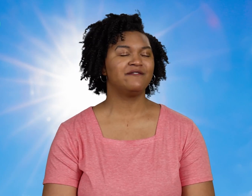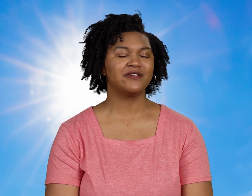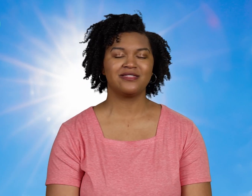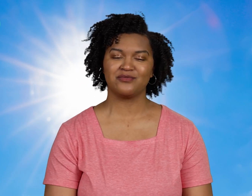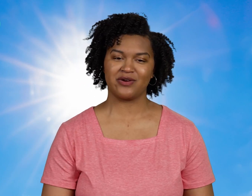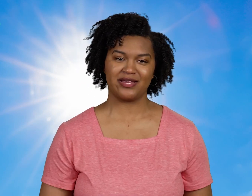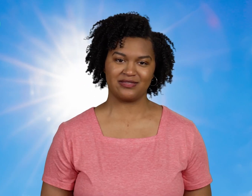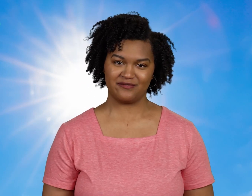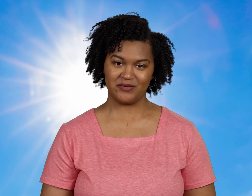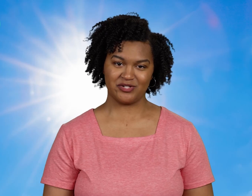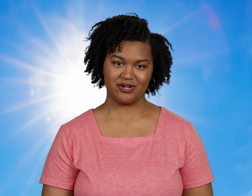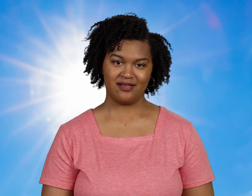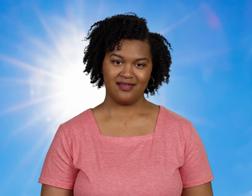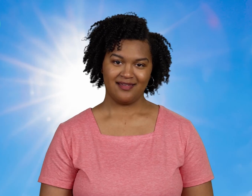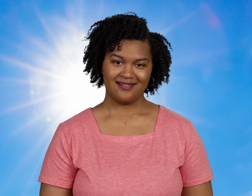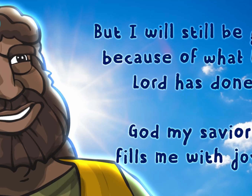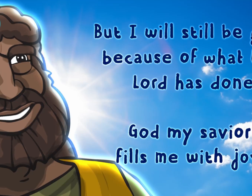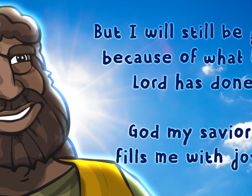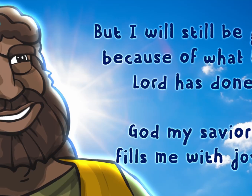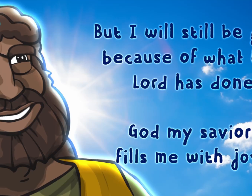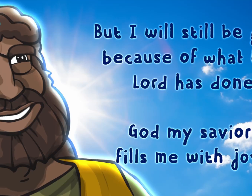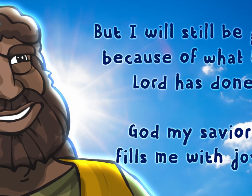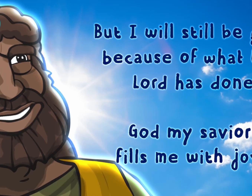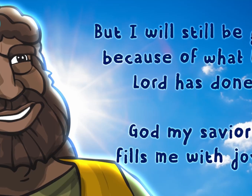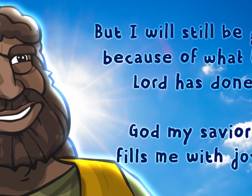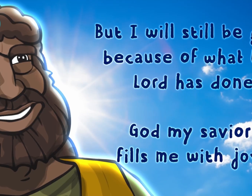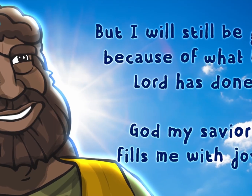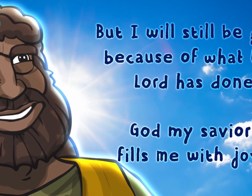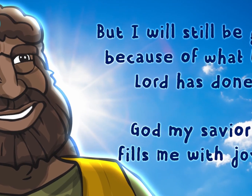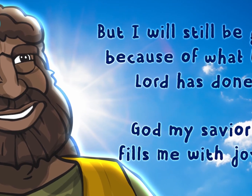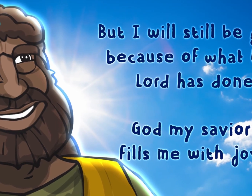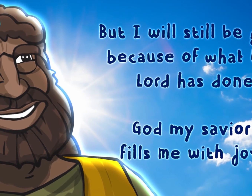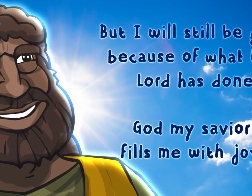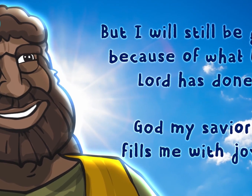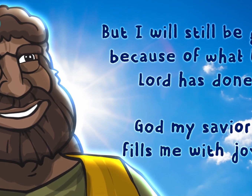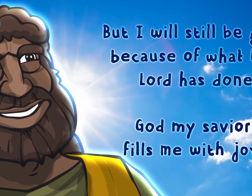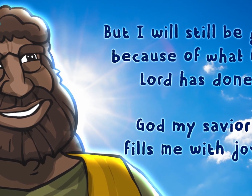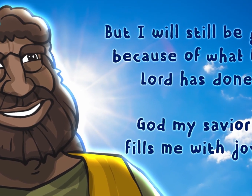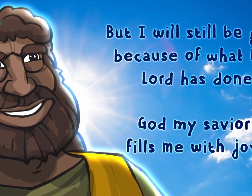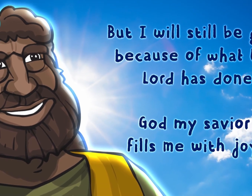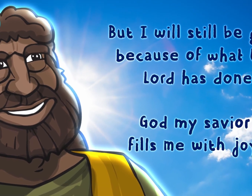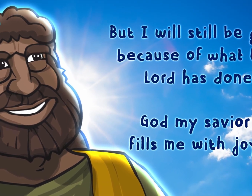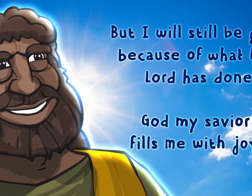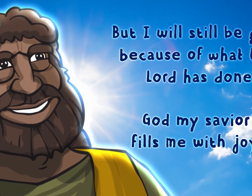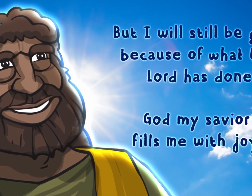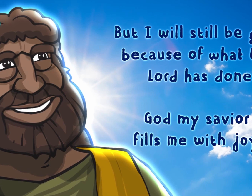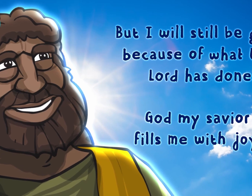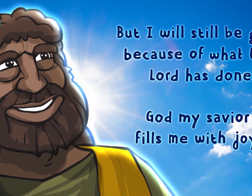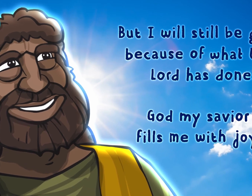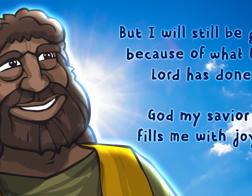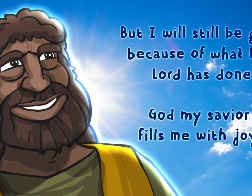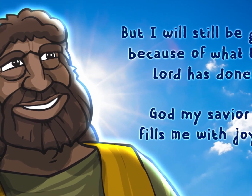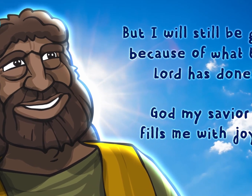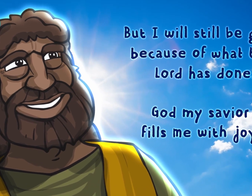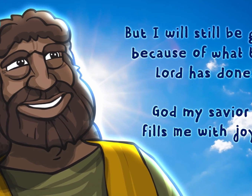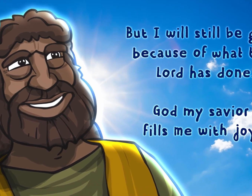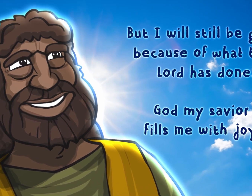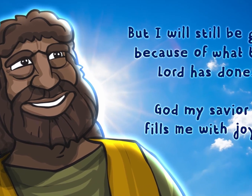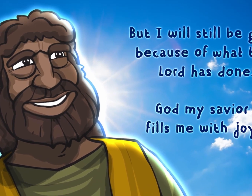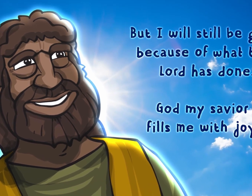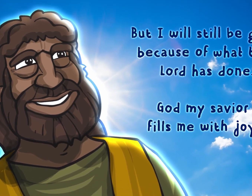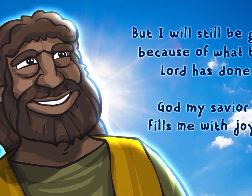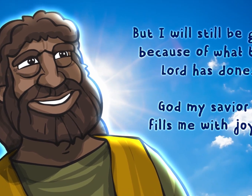make everything right in the future. This is how Habakkuk was able to say, "But I will still be